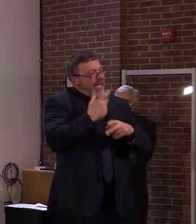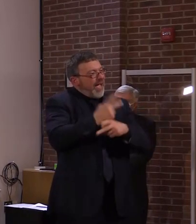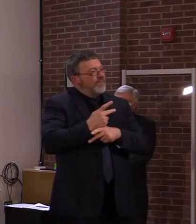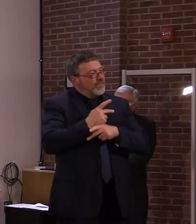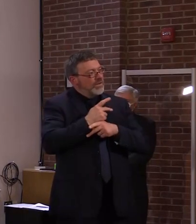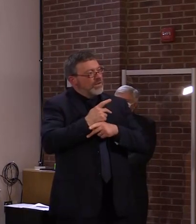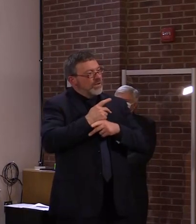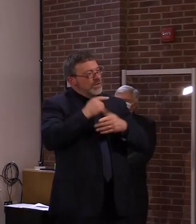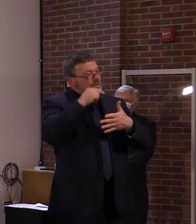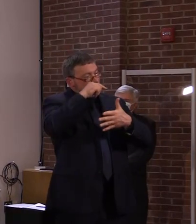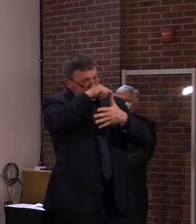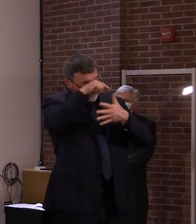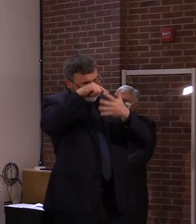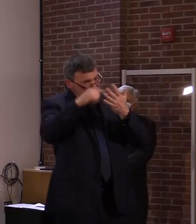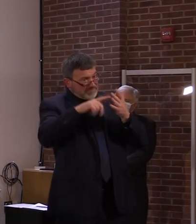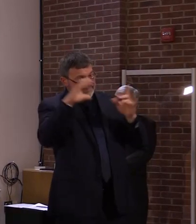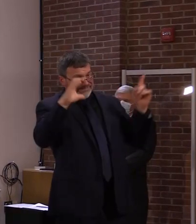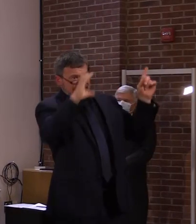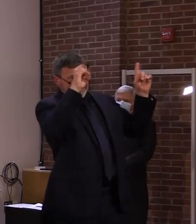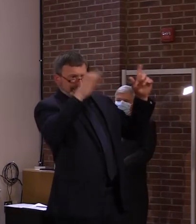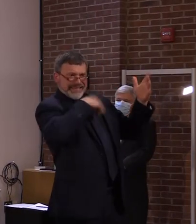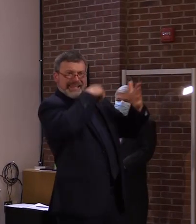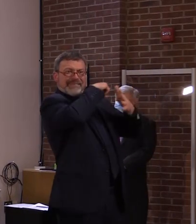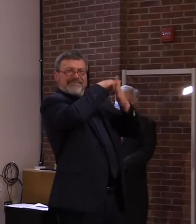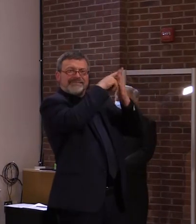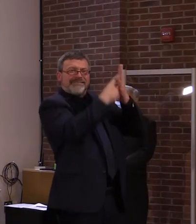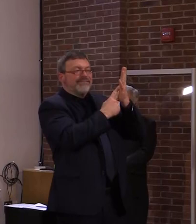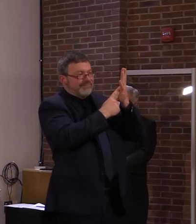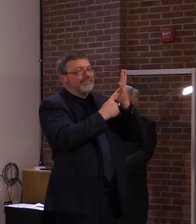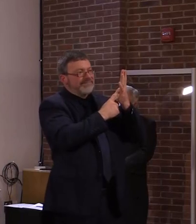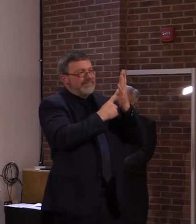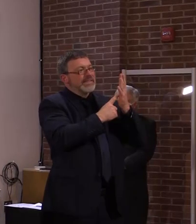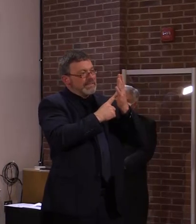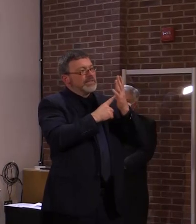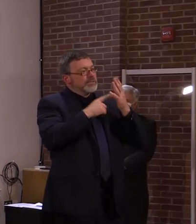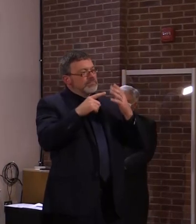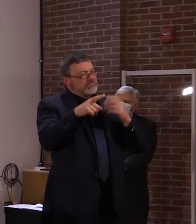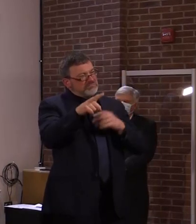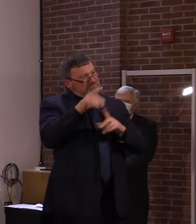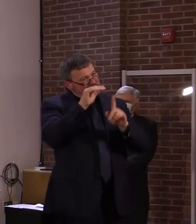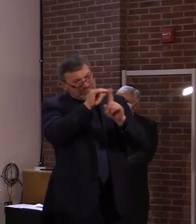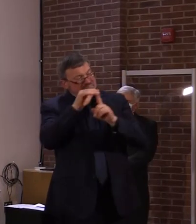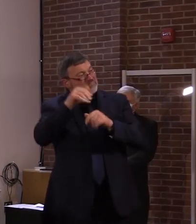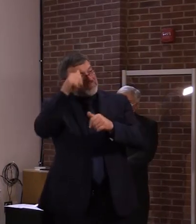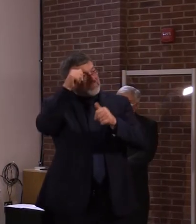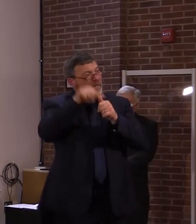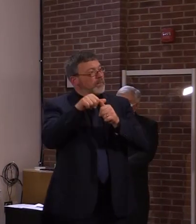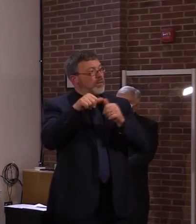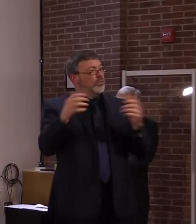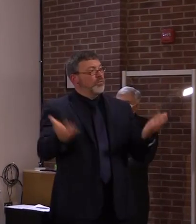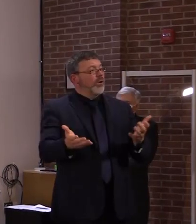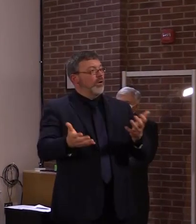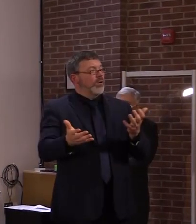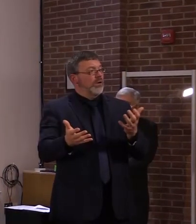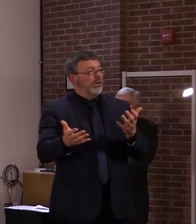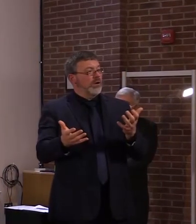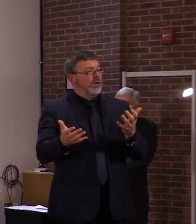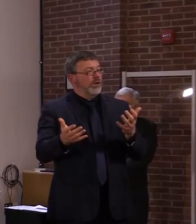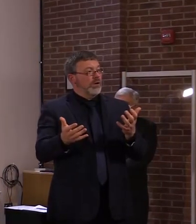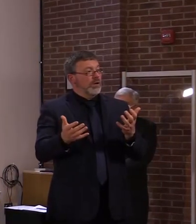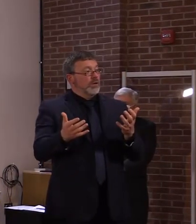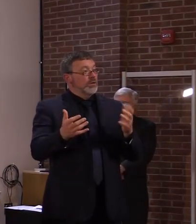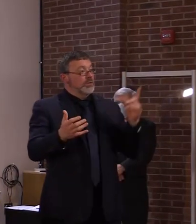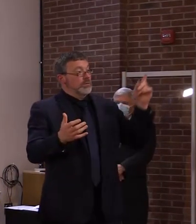the CDC mentions. But keep in mind, the middle of the night change that Dr.